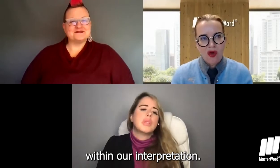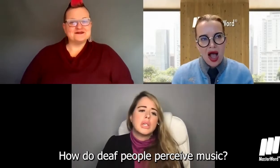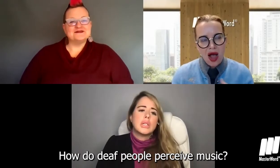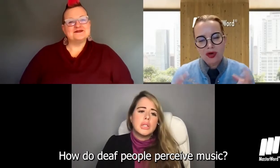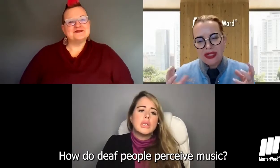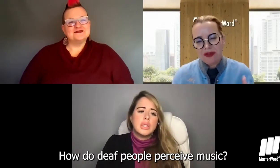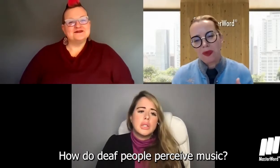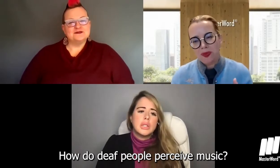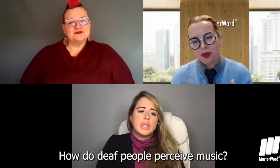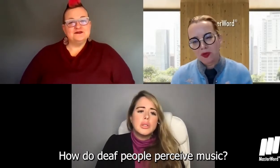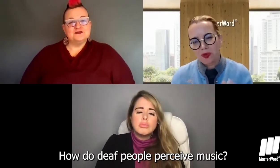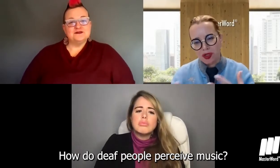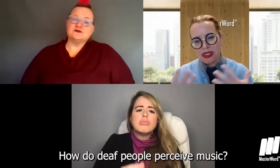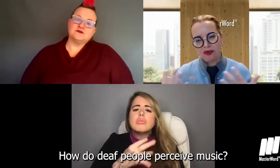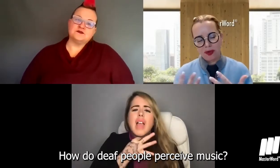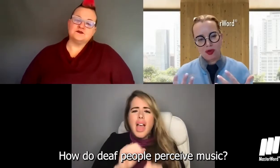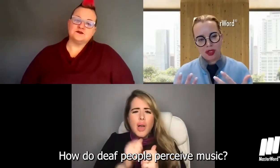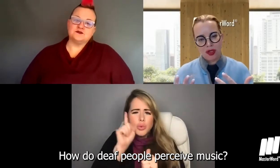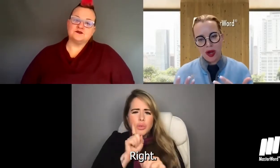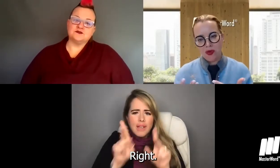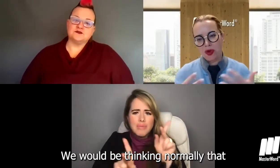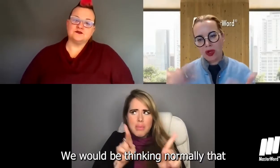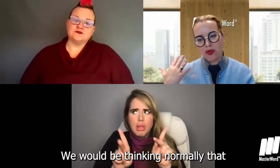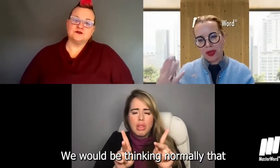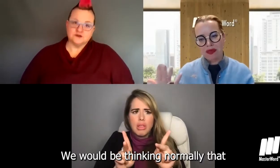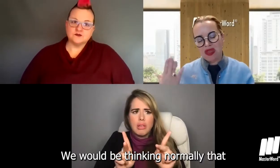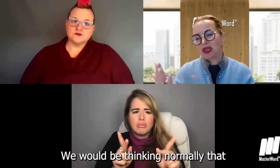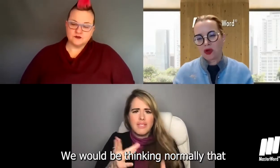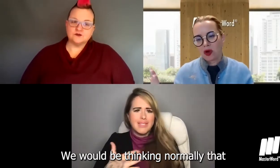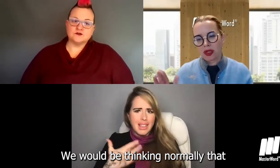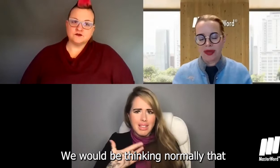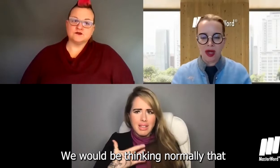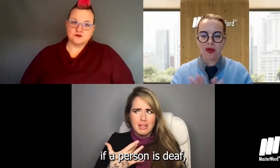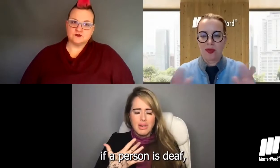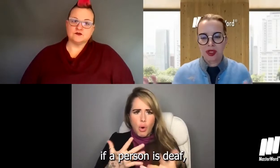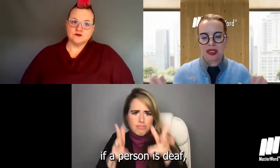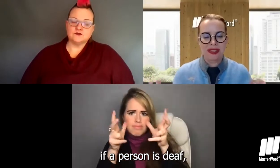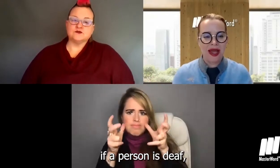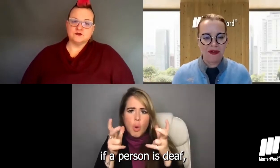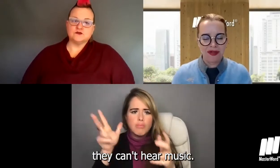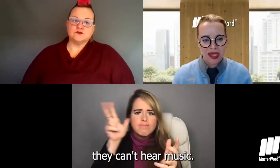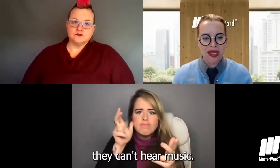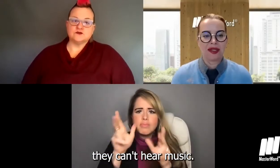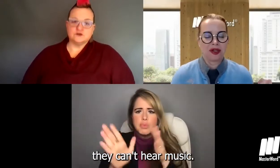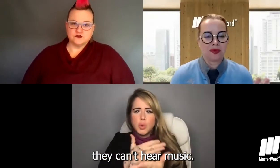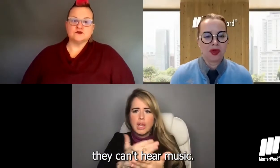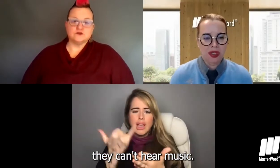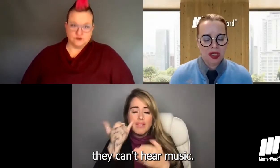How do deaf people perceive music, right? We would be thinking normally that if a person is deaf, they can't hear music,